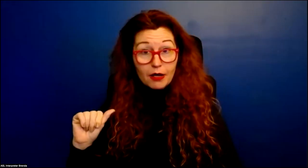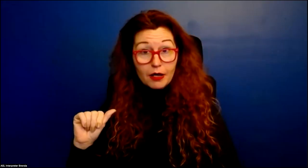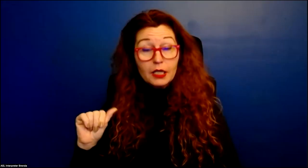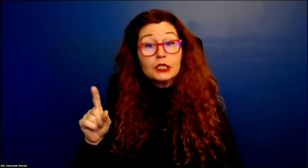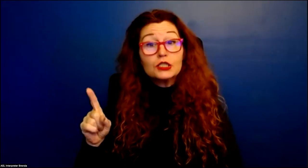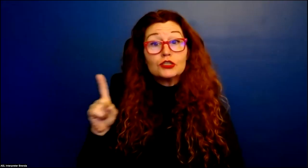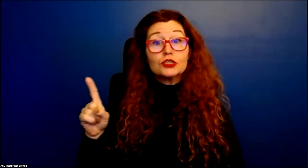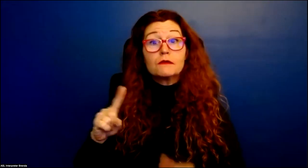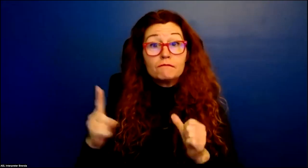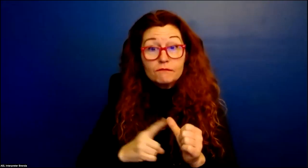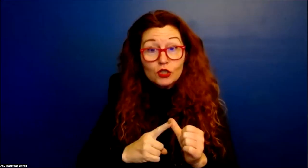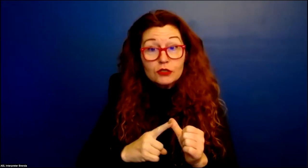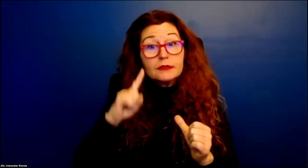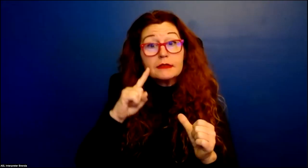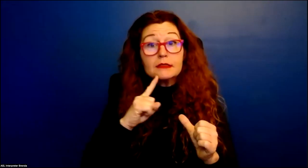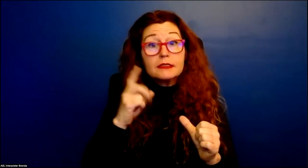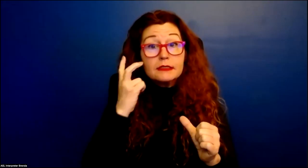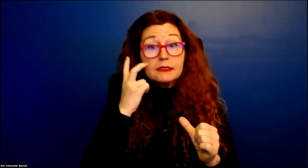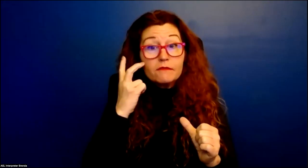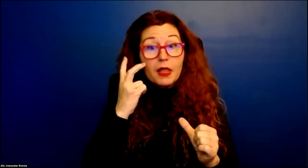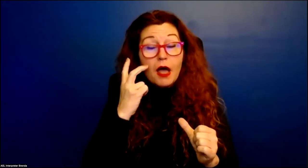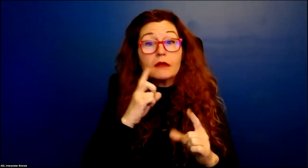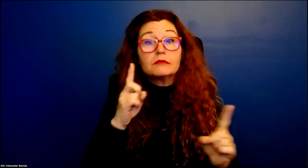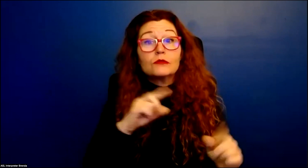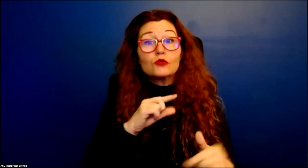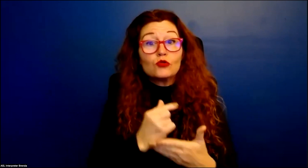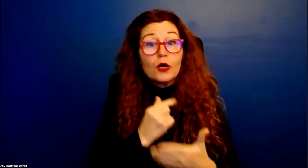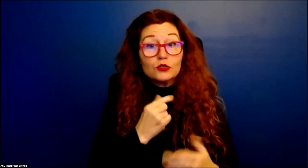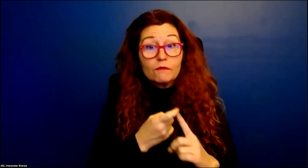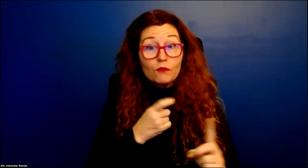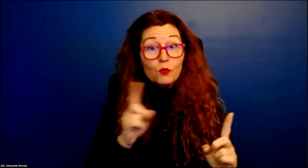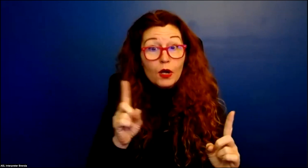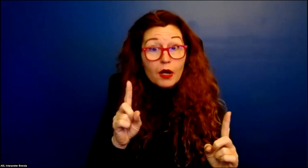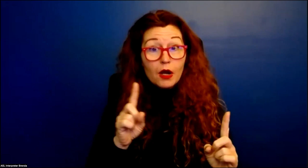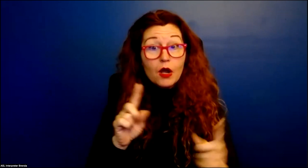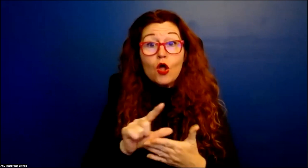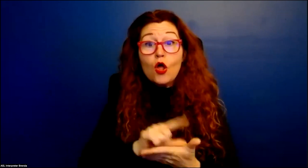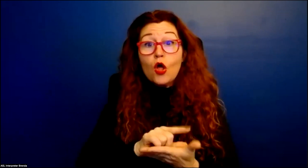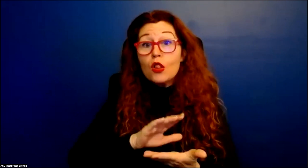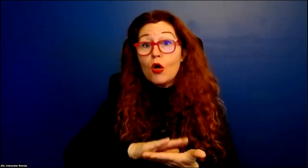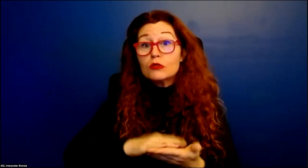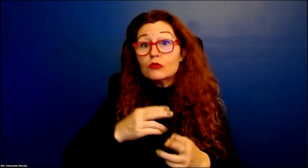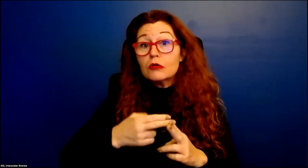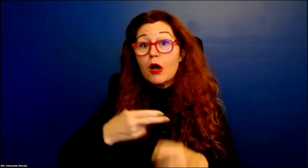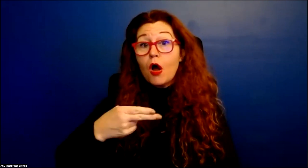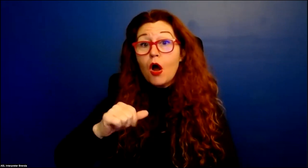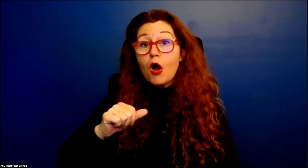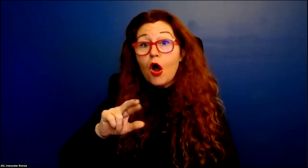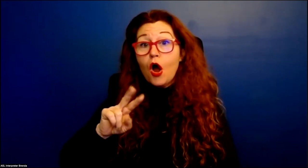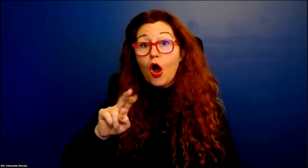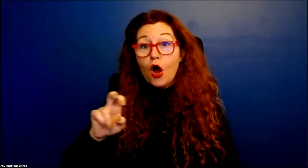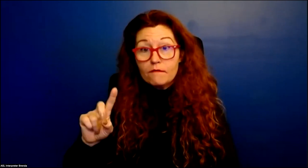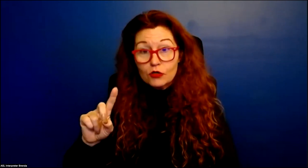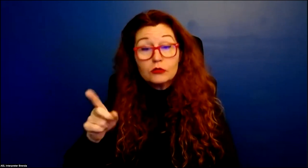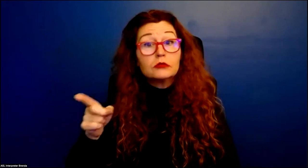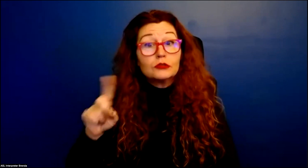the first deafblind graduate of Harvard Law School, and she is deafblind, and she